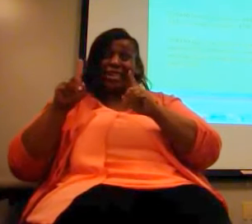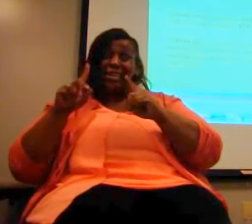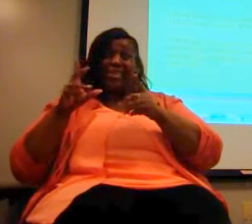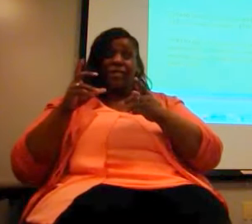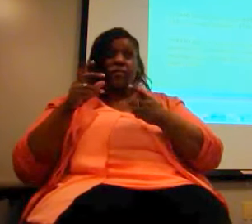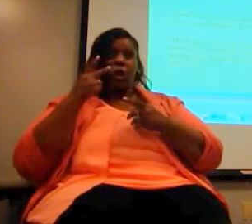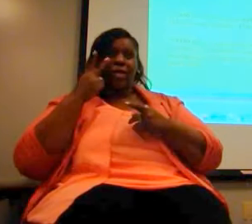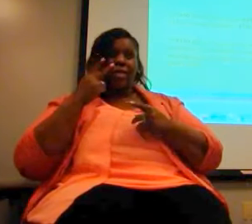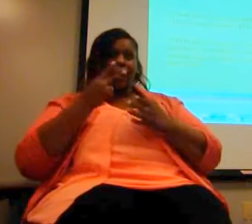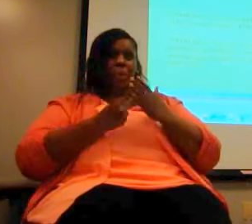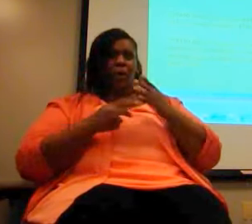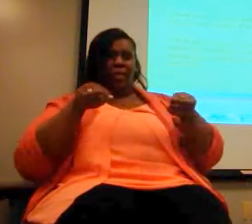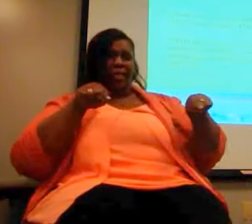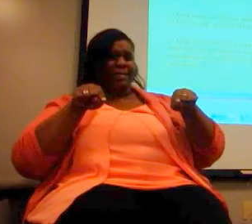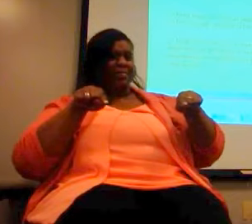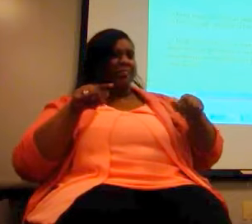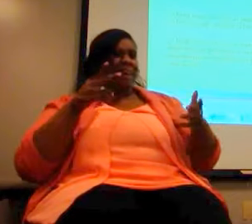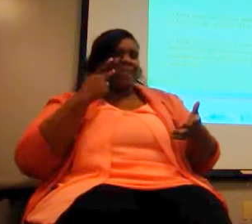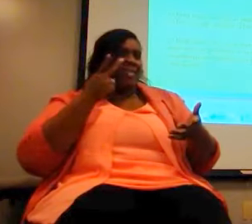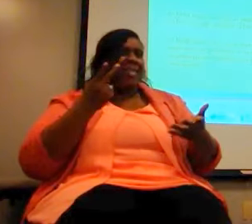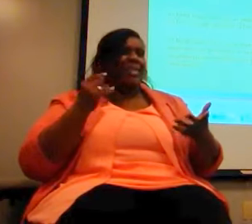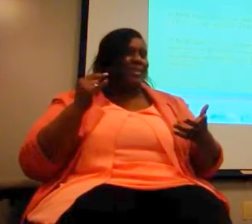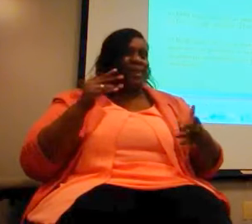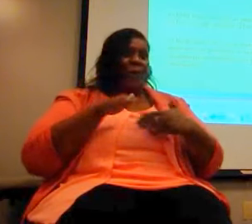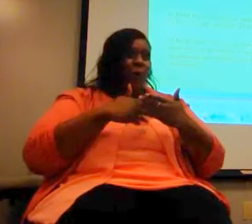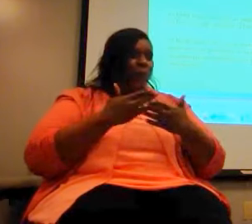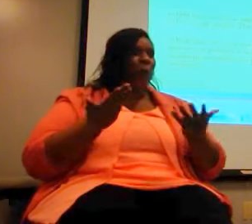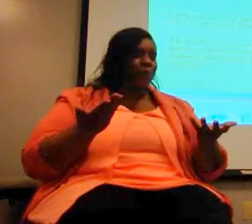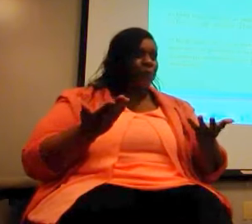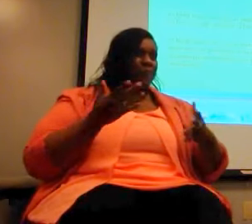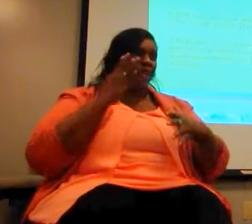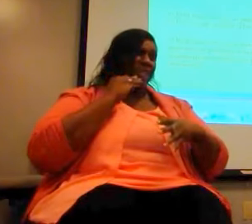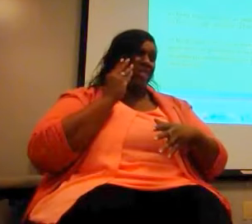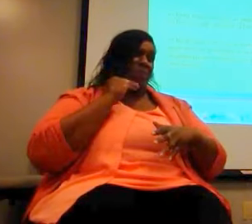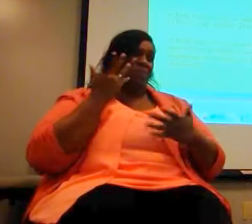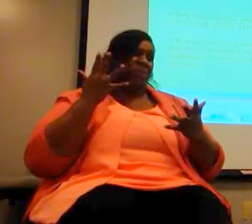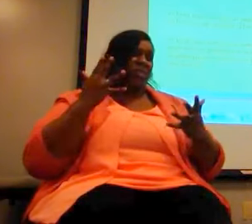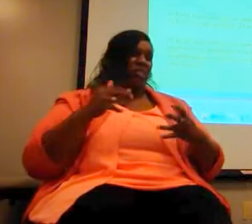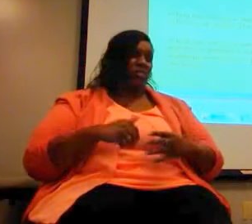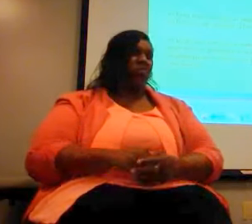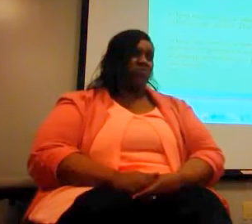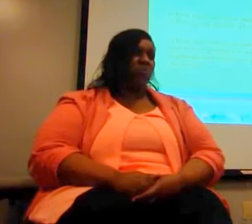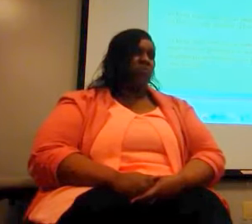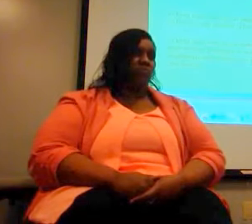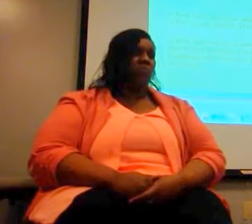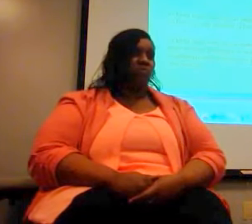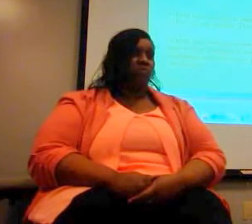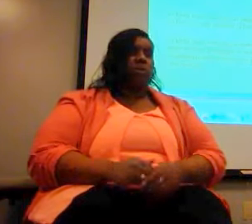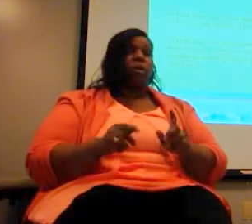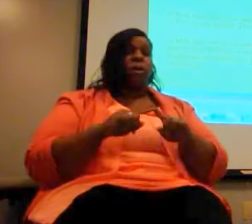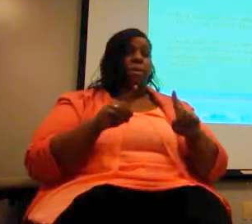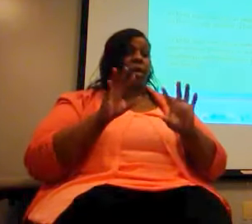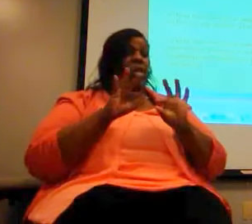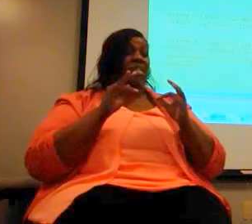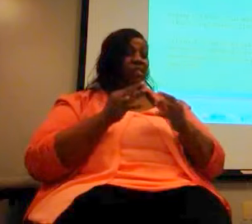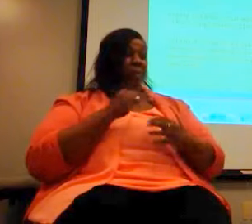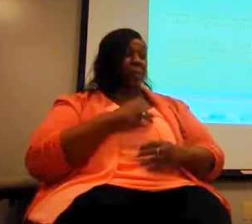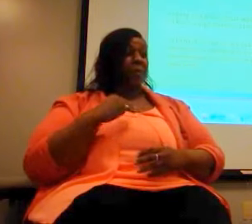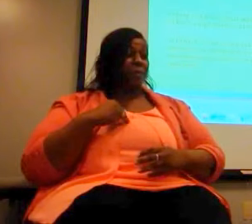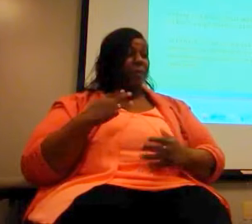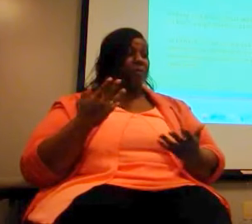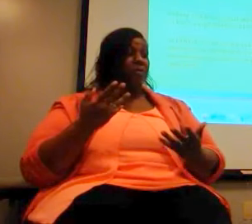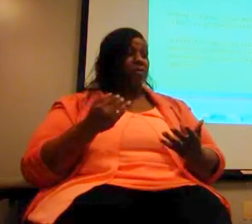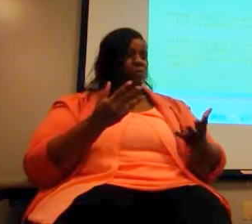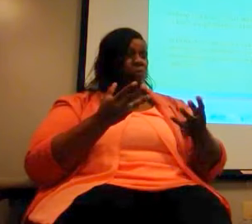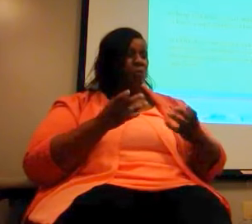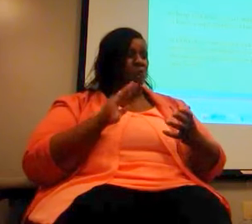like been there and done that, seen it all, so to speak. But ultimately, what we all, as family members, we all want